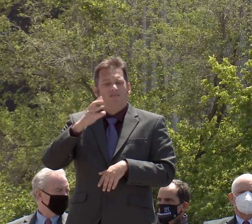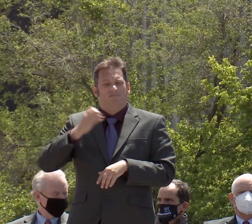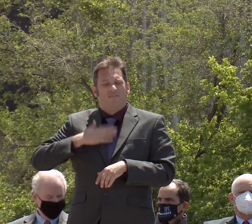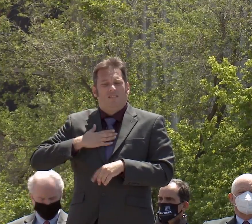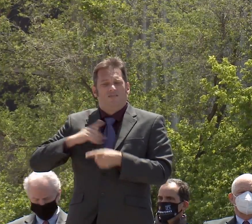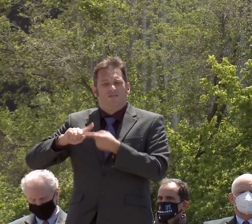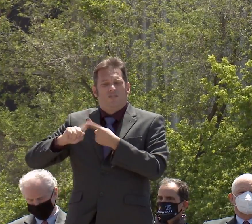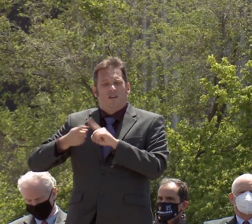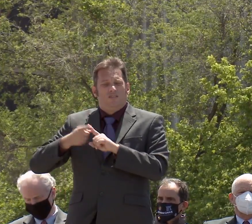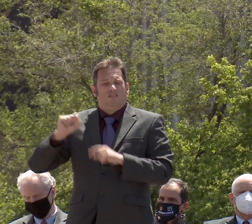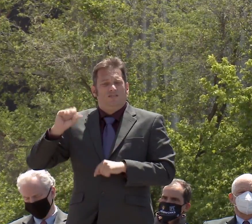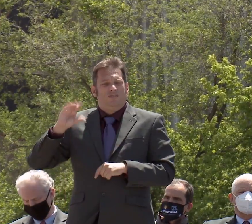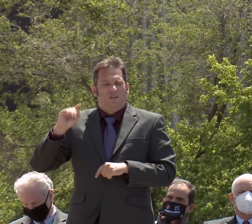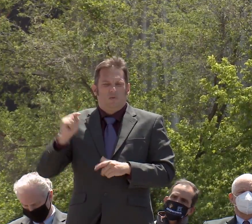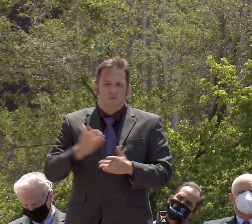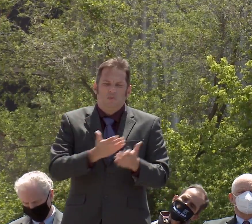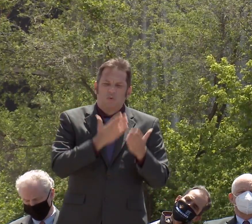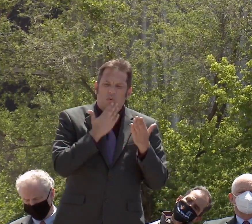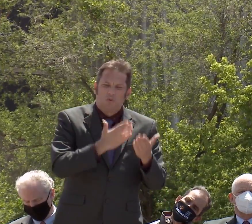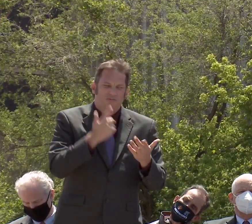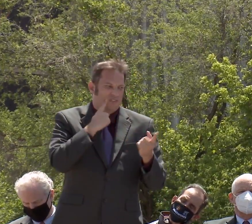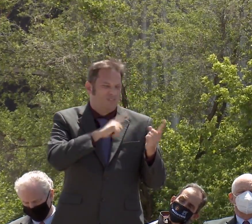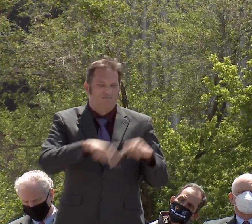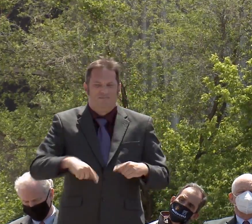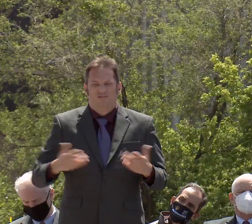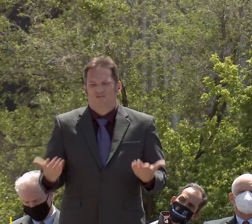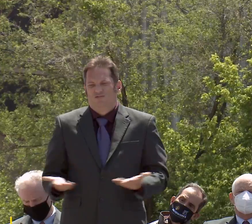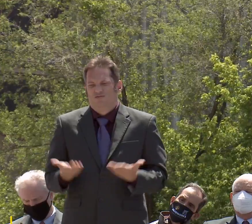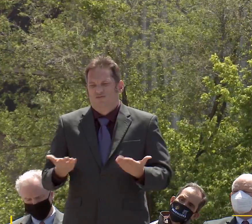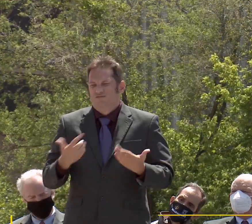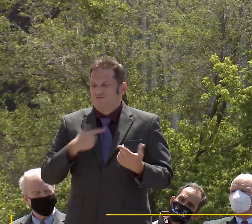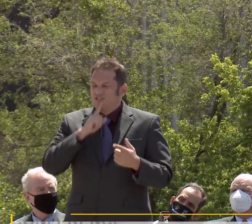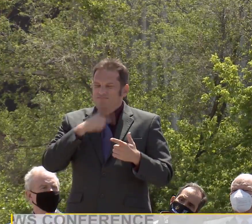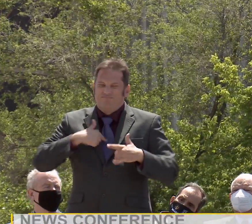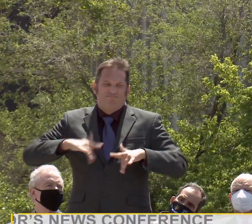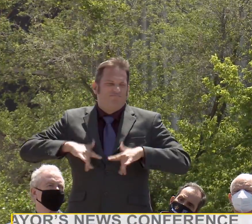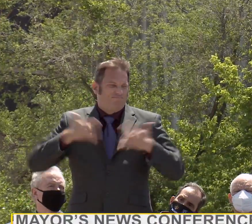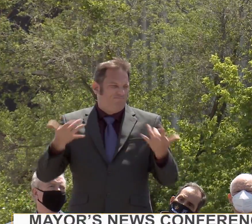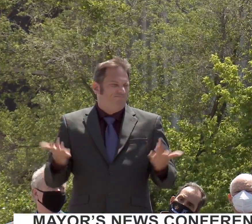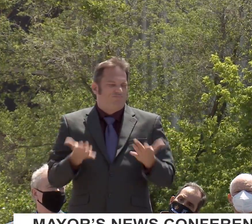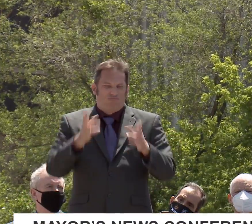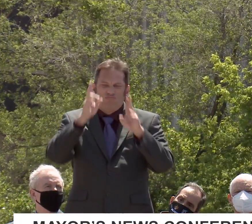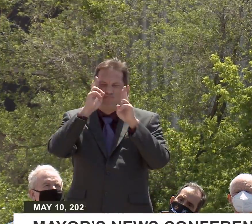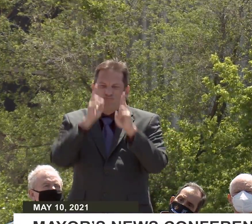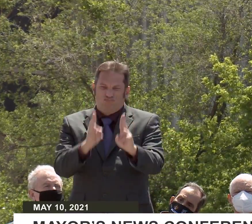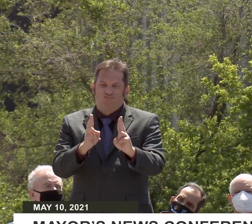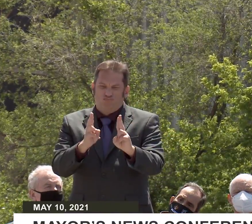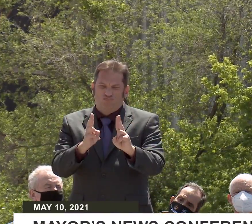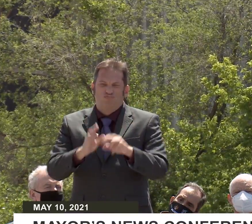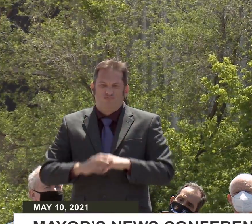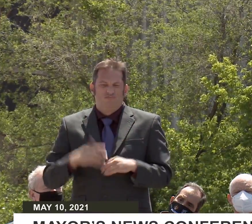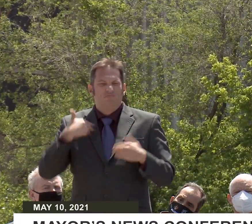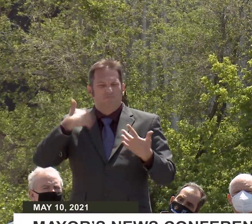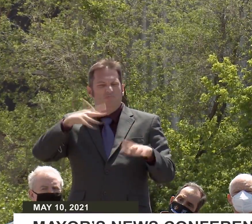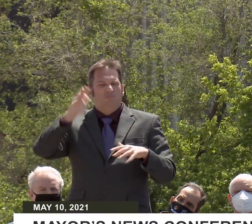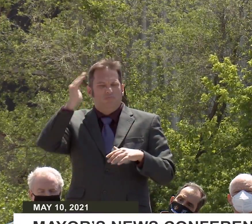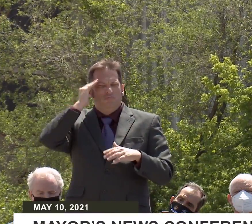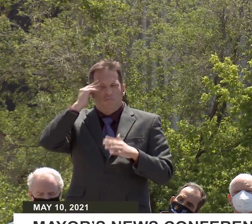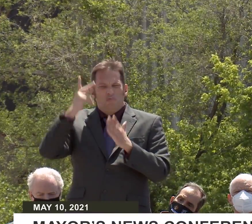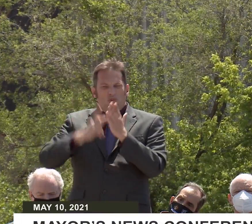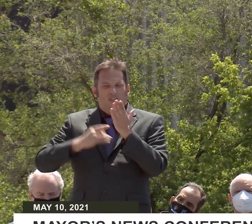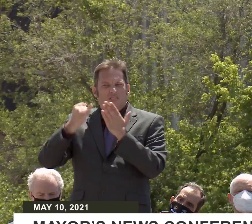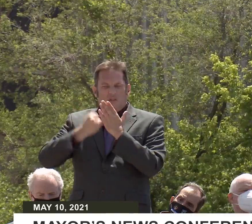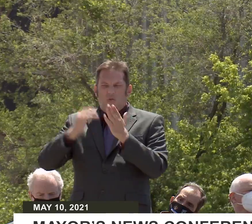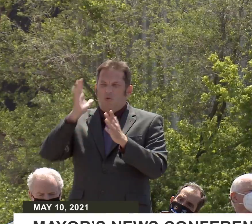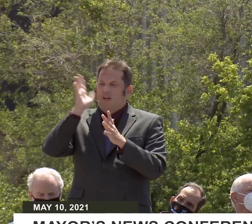you today. We know that this Headworks project is going to make a significant impact for both